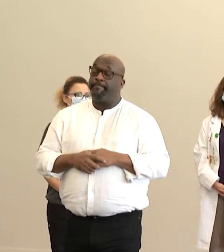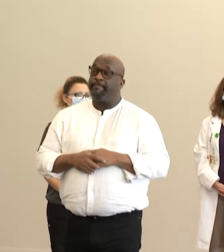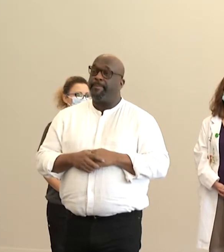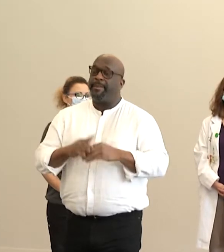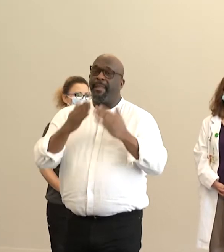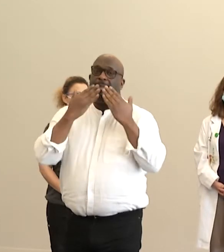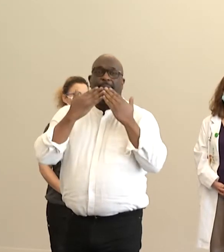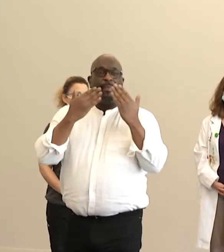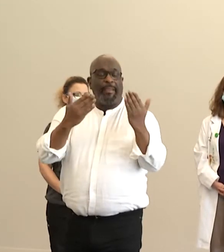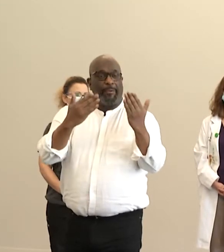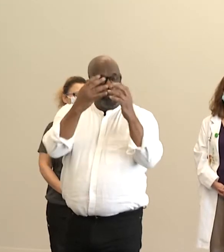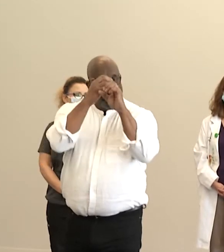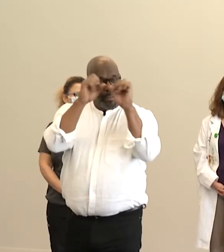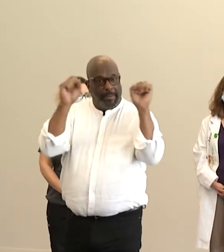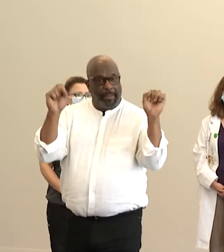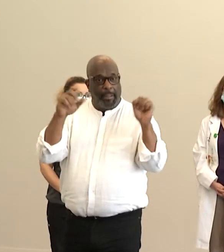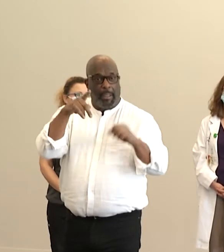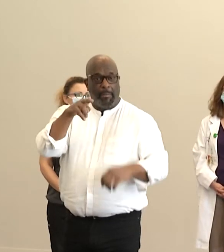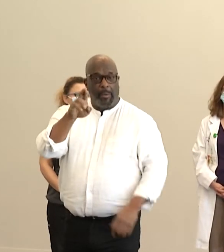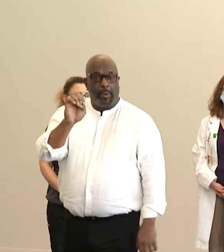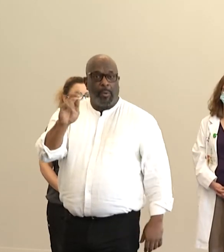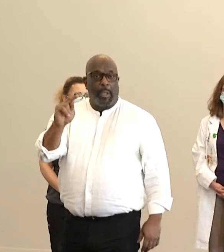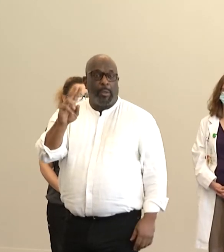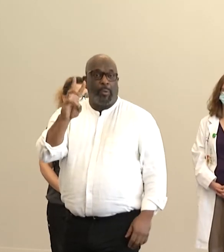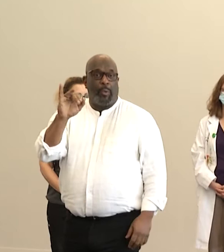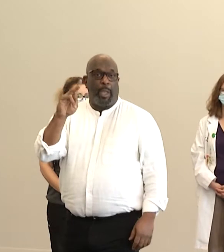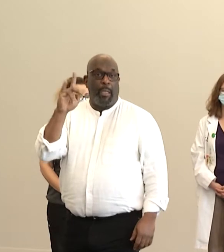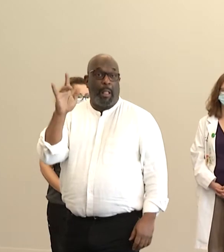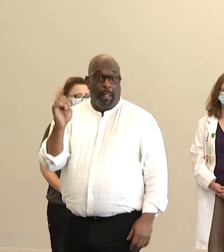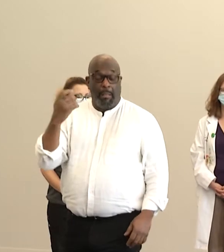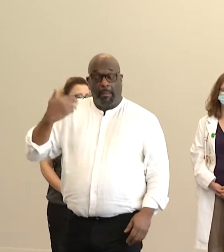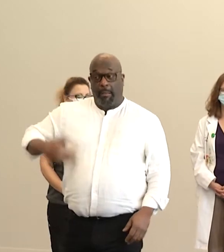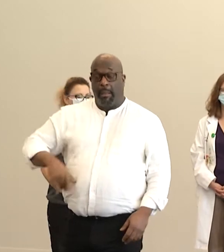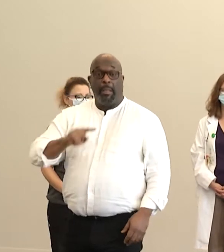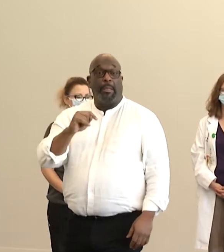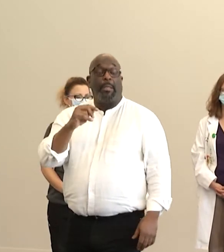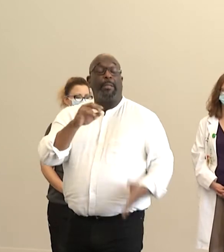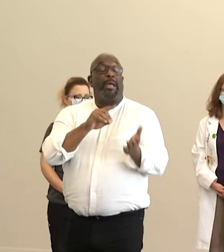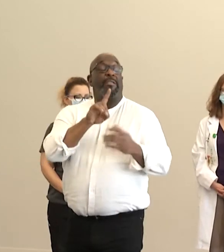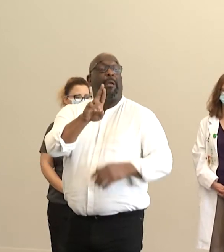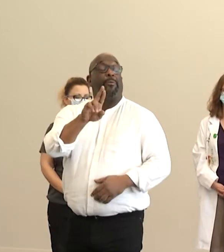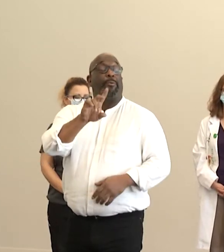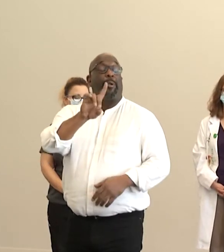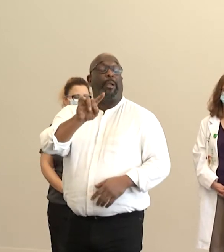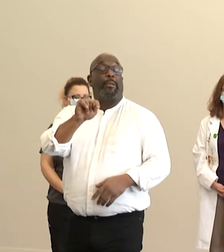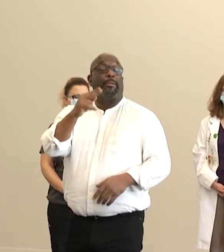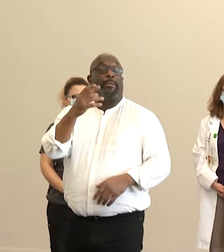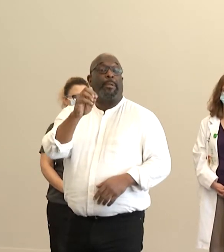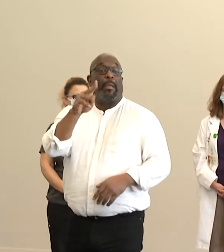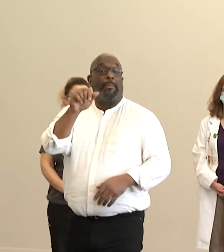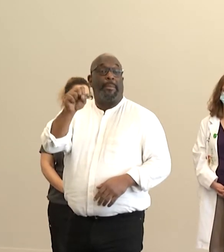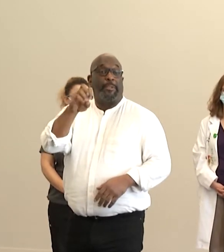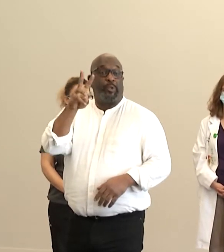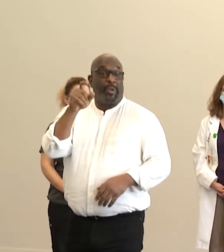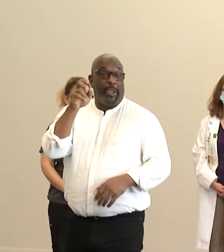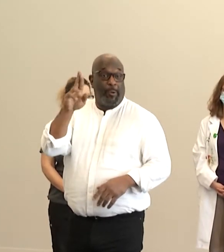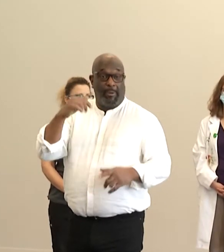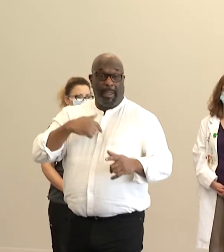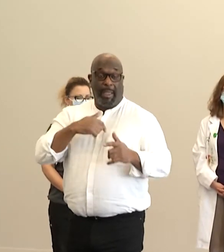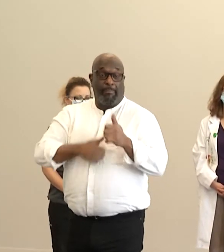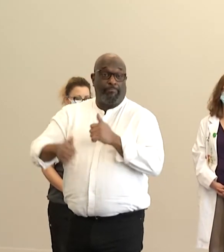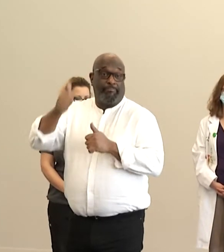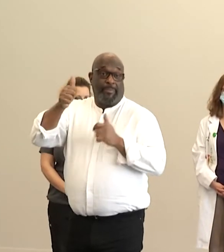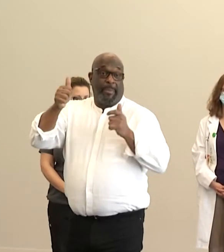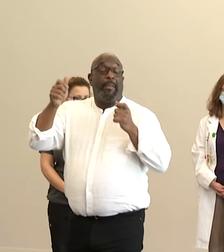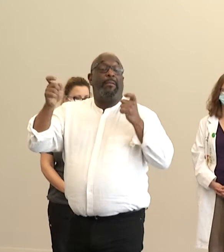Thank you, President Preckwinkle. I'm Dr. Thomas Swader, and I'm the director of the Family Medicine Inpatient Service for Cook